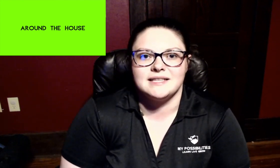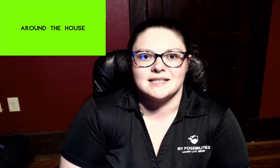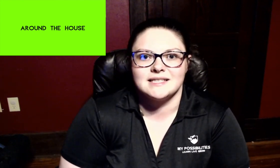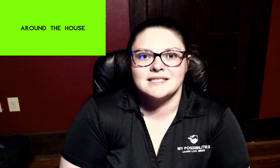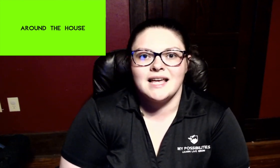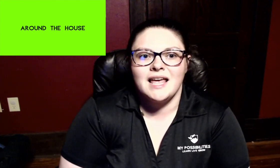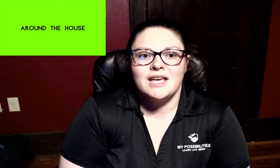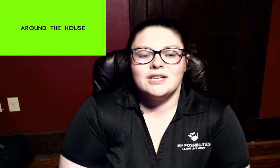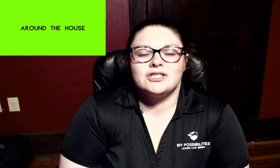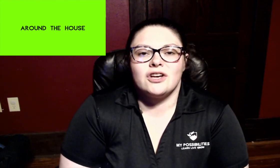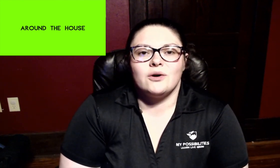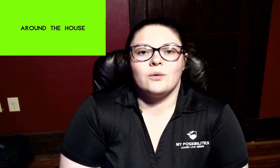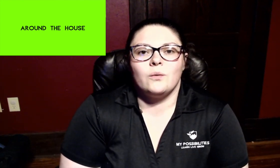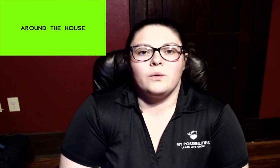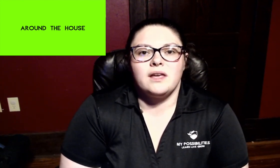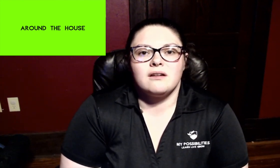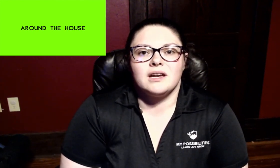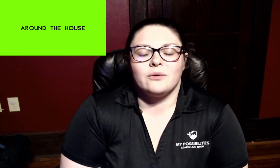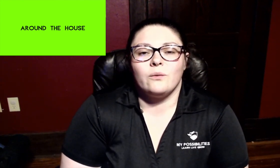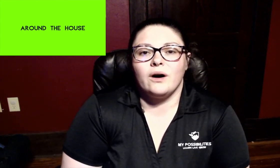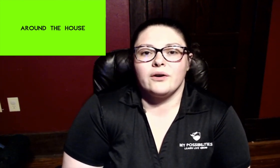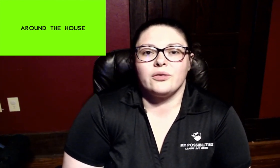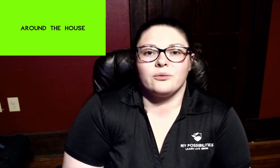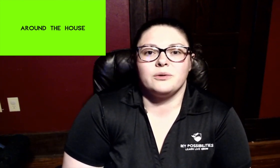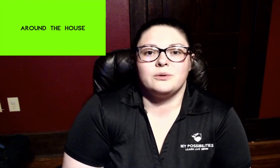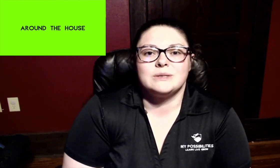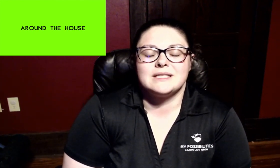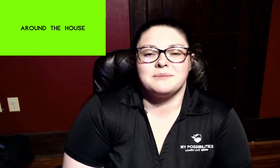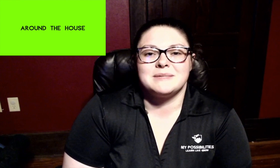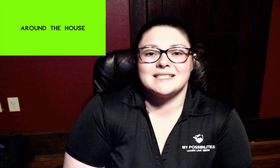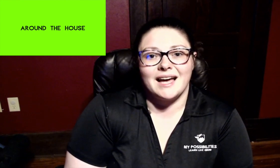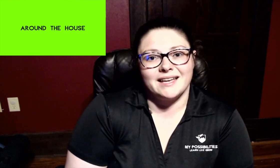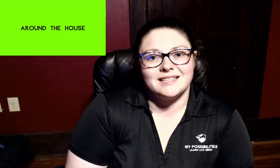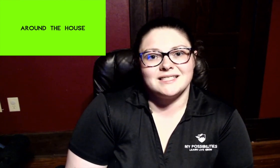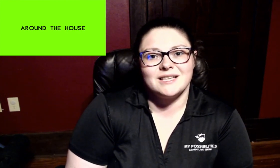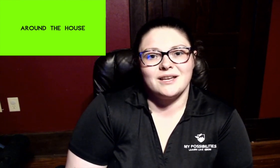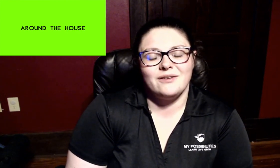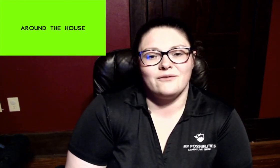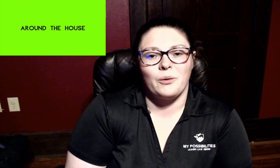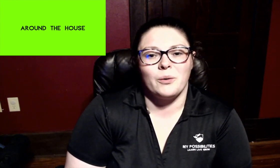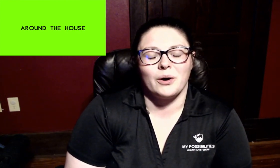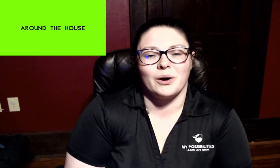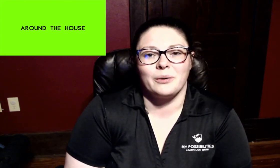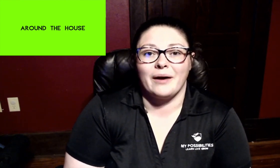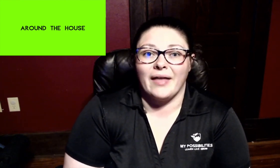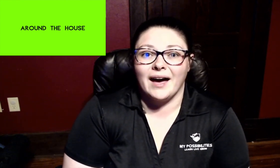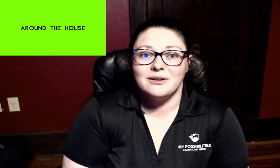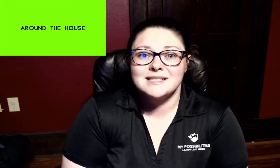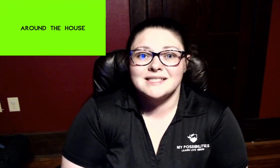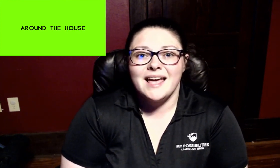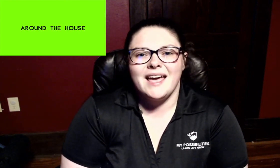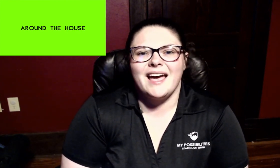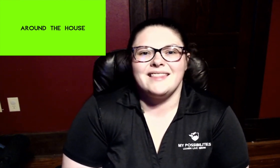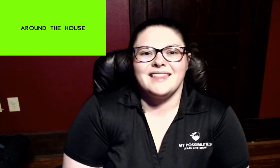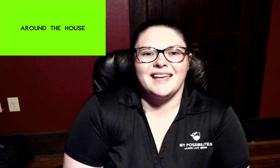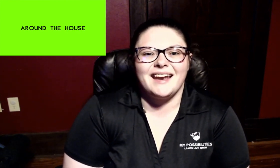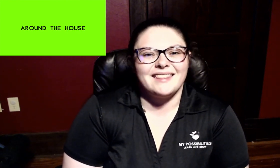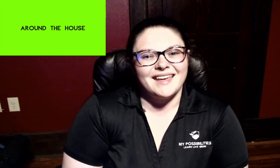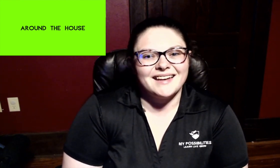basis. So we are going to walk through some signs for around the house, and then at the end I kind of